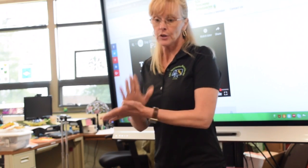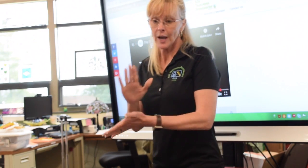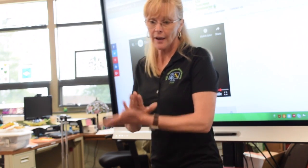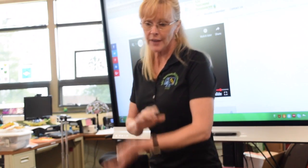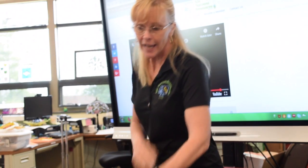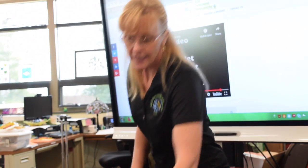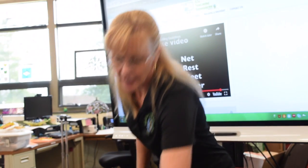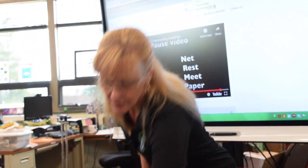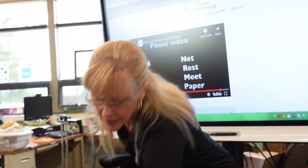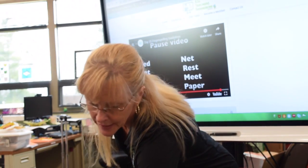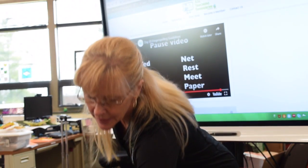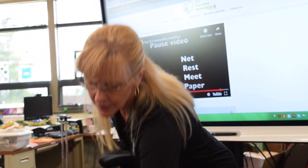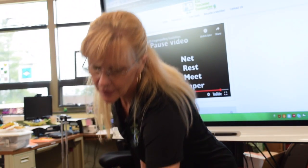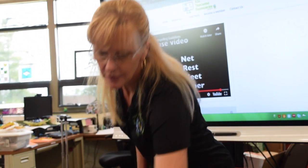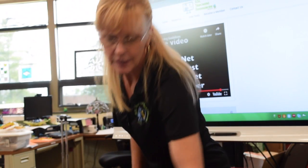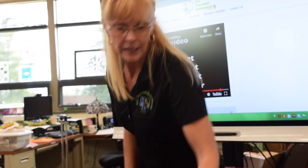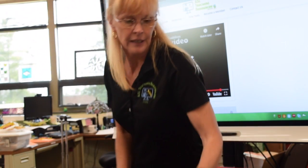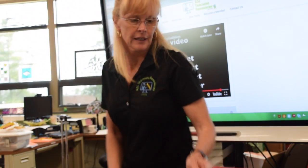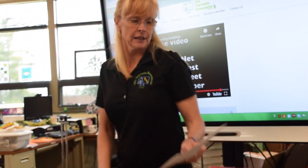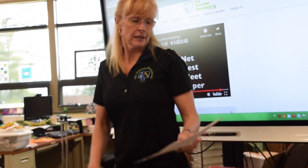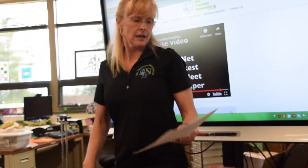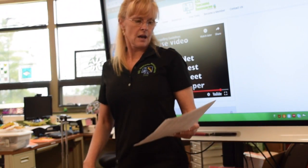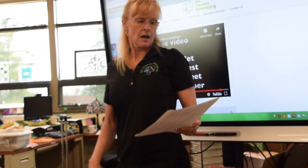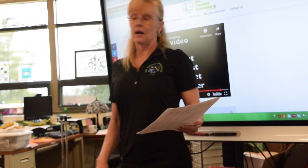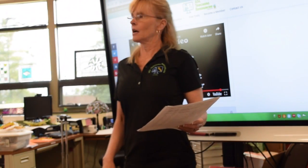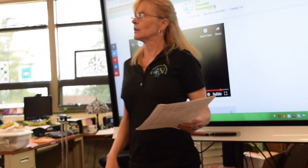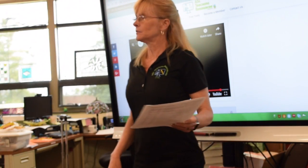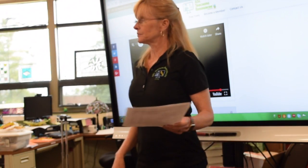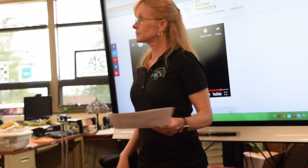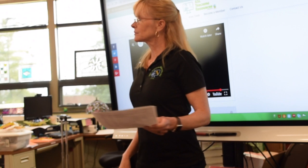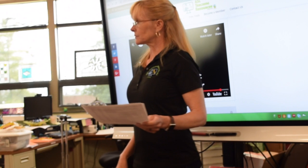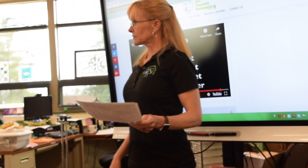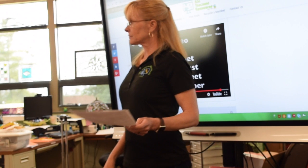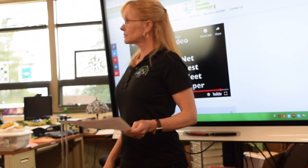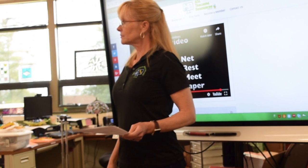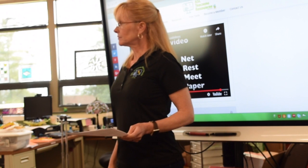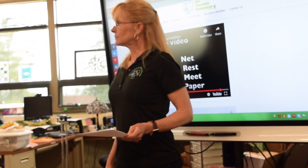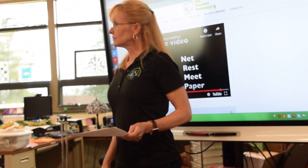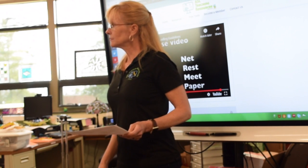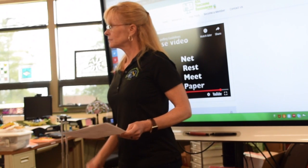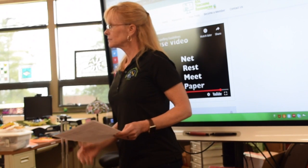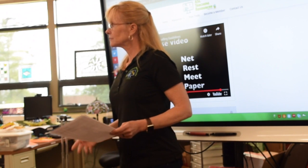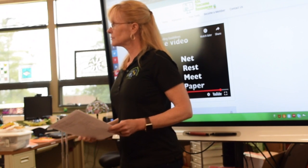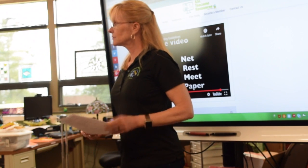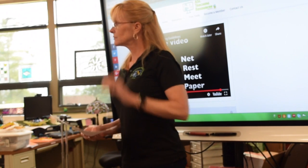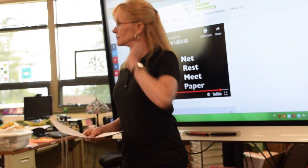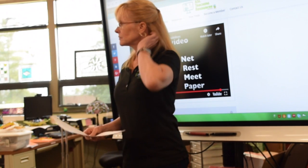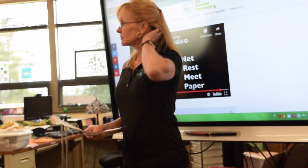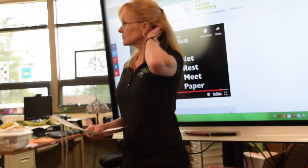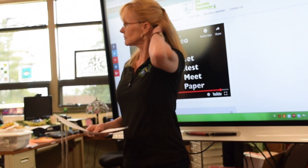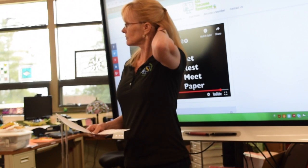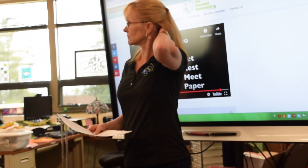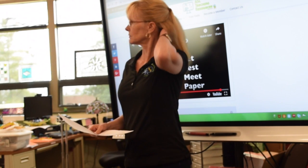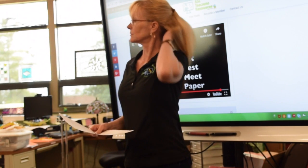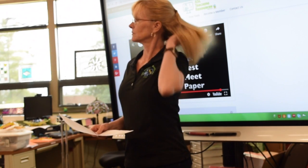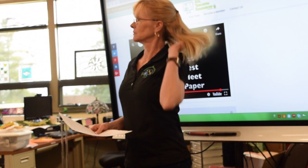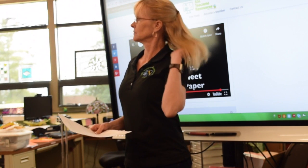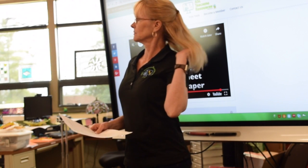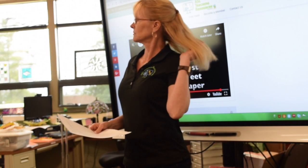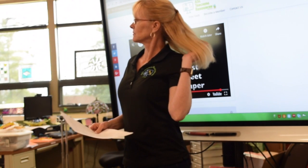have a handout right here. Different people sign, like, I think when I'm looking at sign, I want them to be like, W. Exactly, but did you